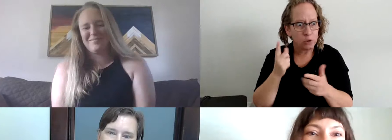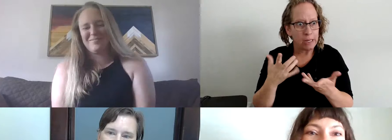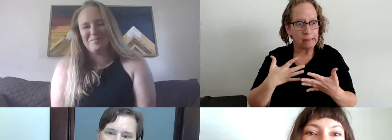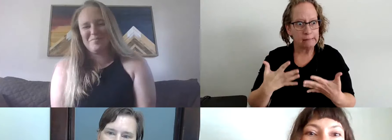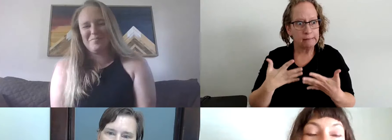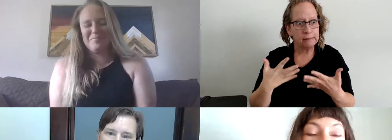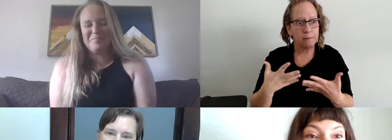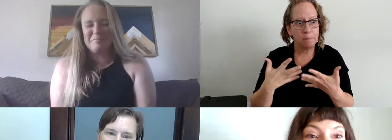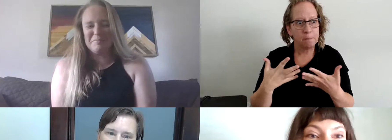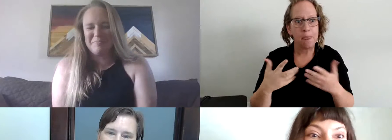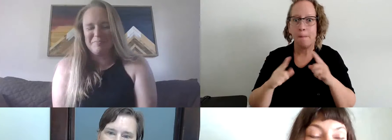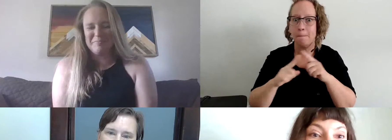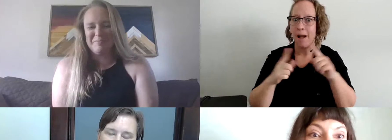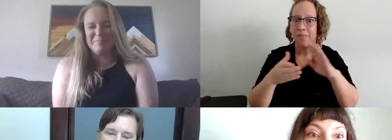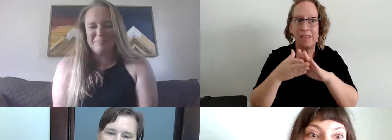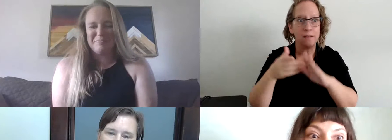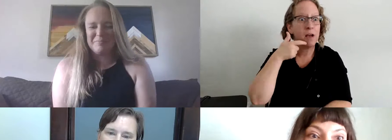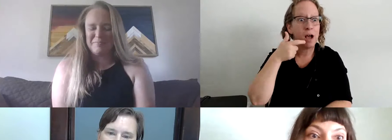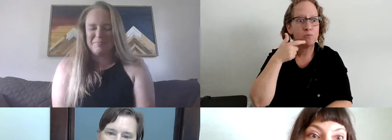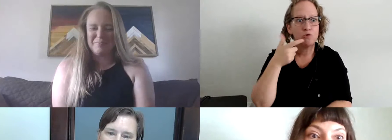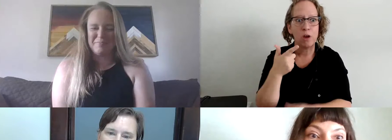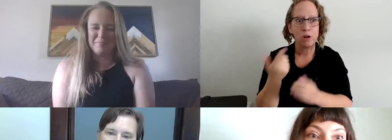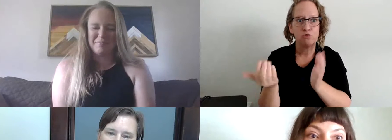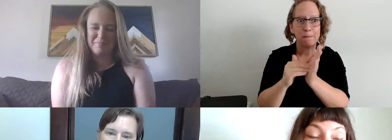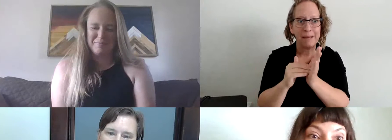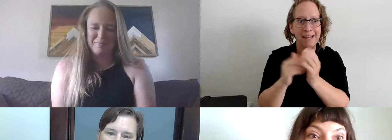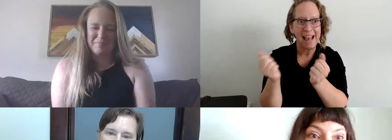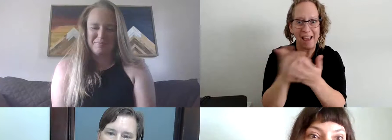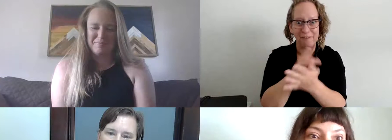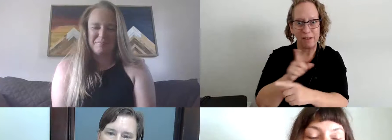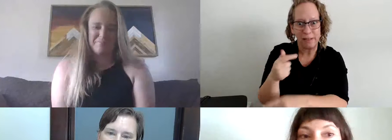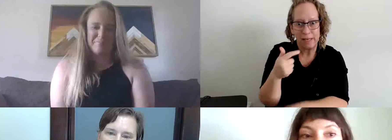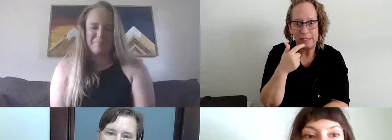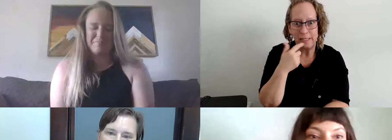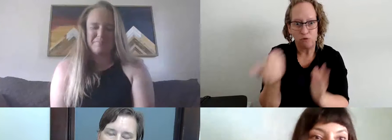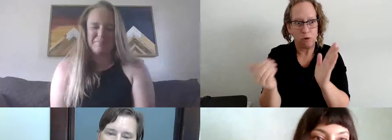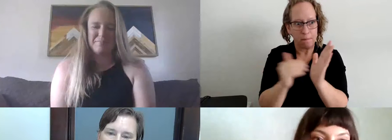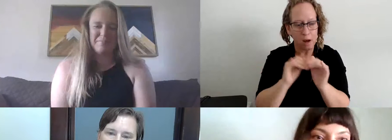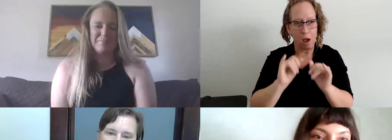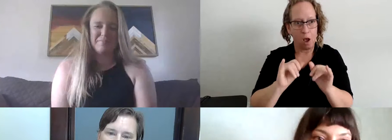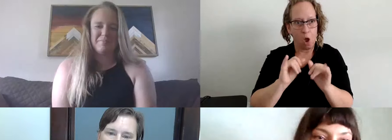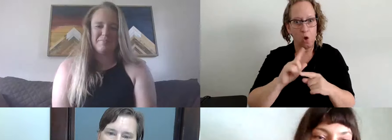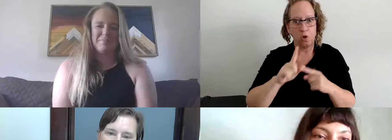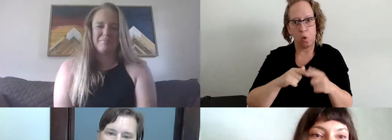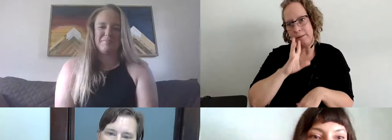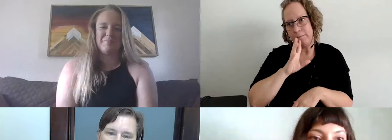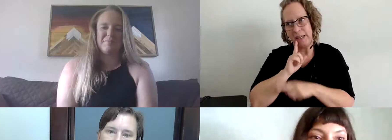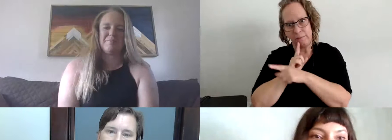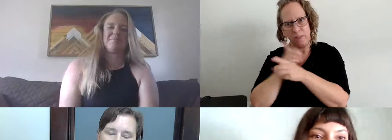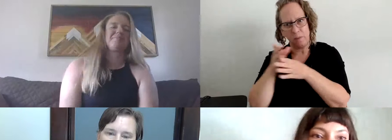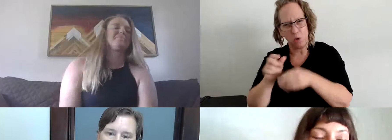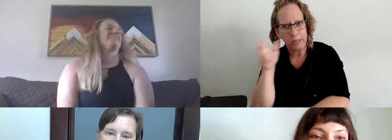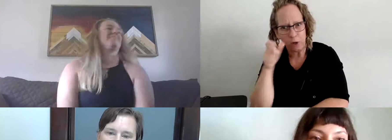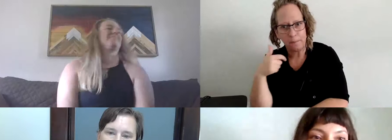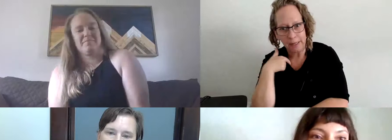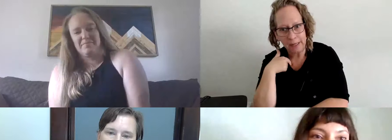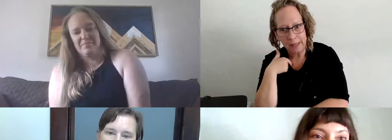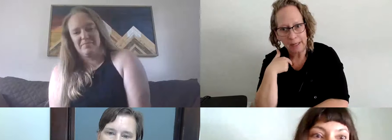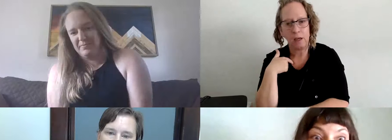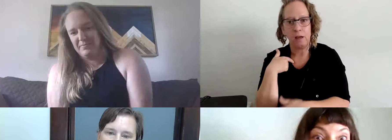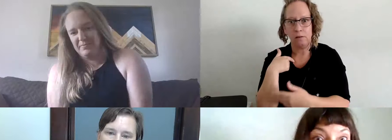And the operator repeated everything that person just said. And then when I responded, he could hear. And so